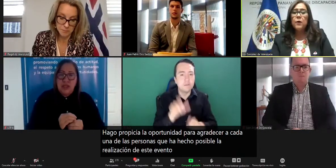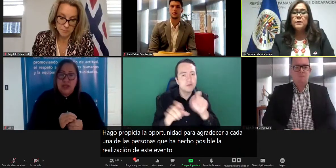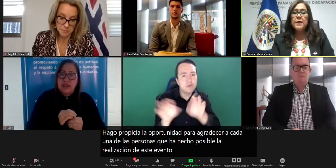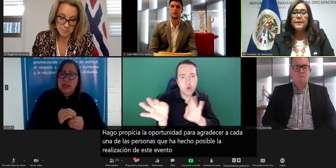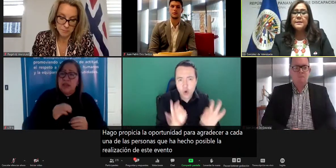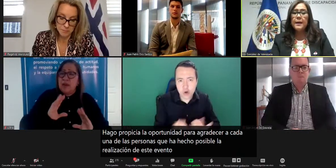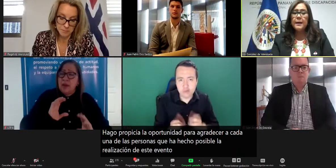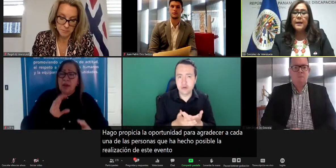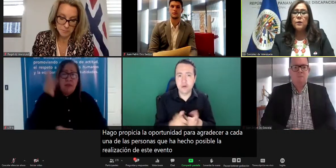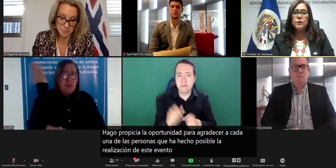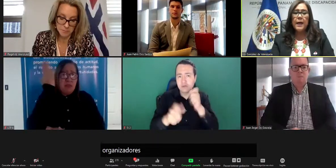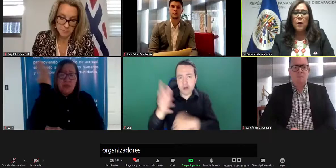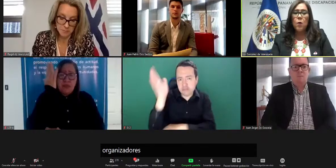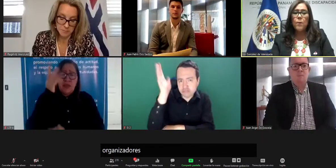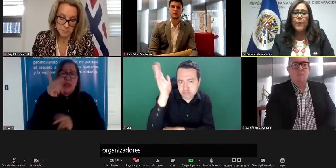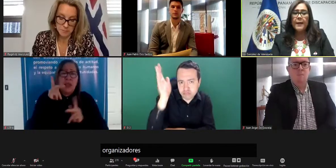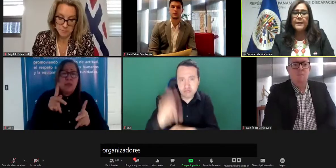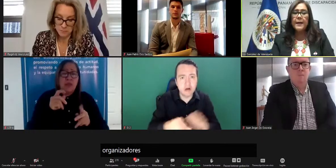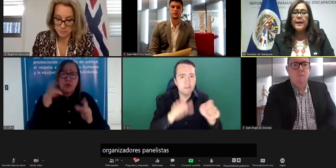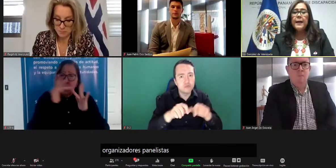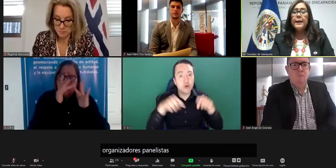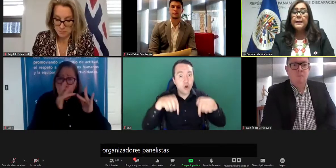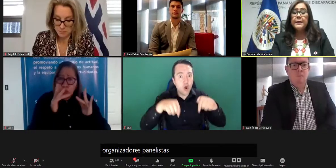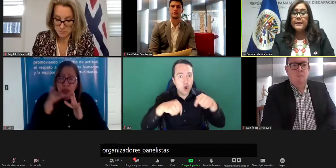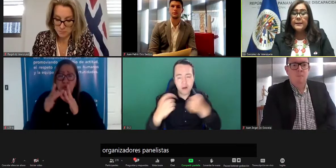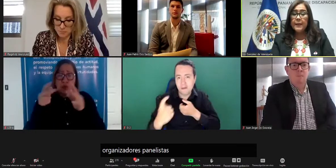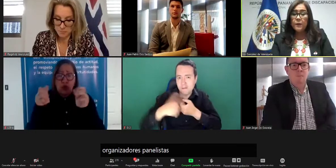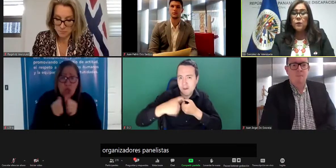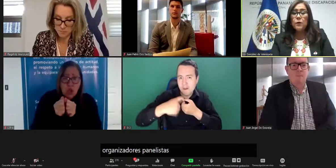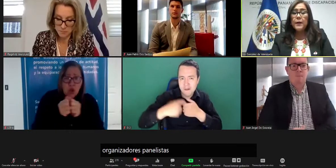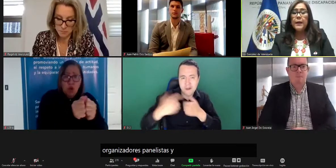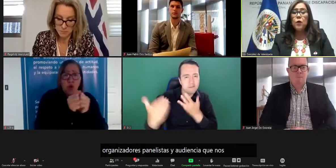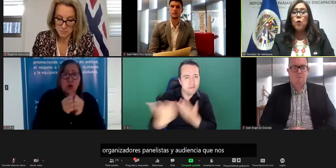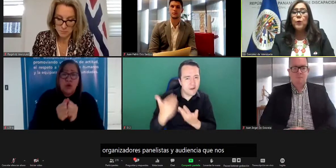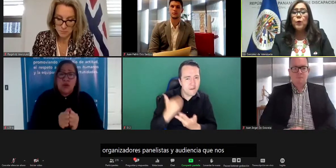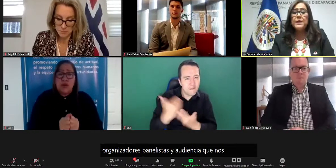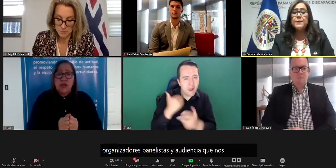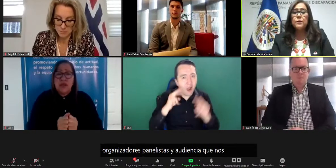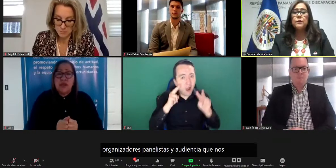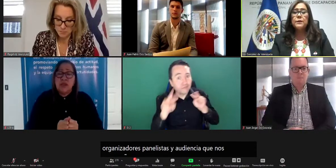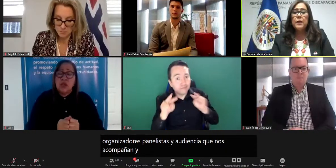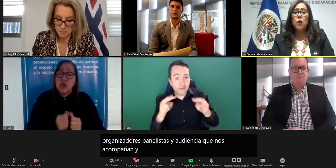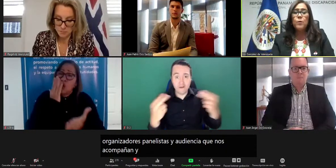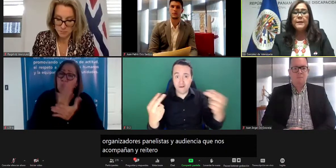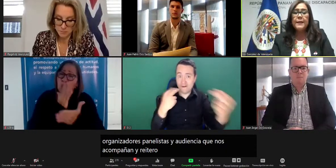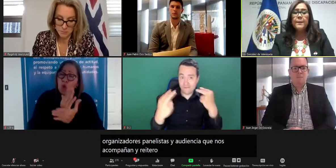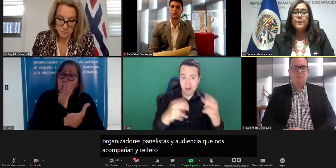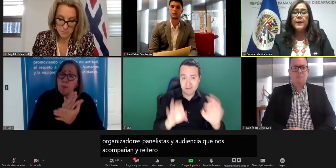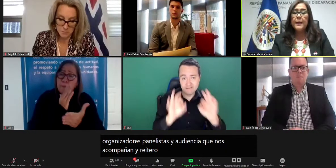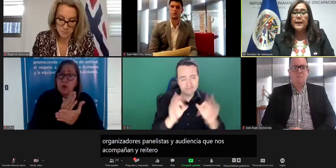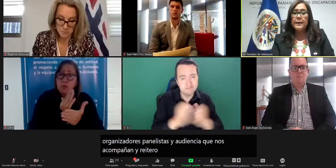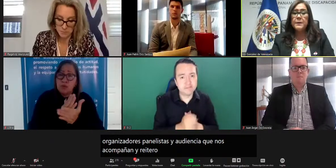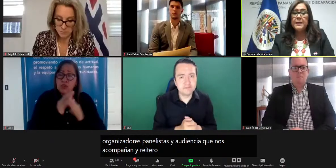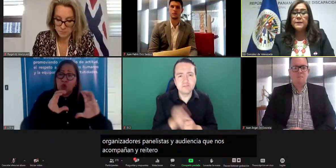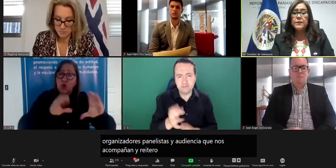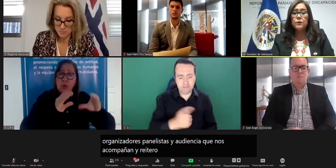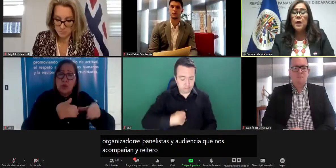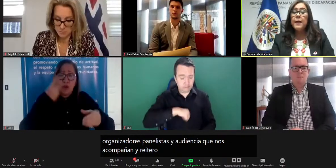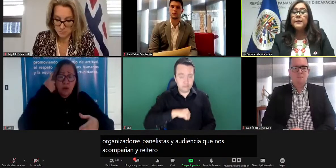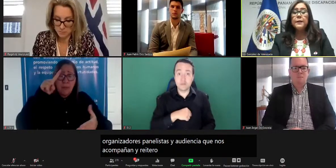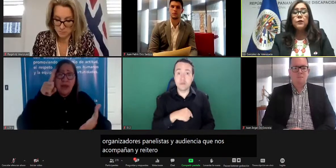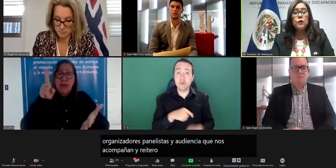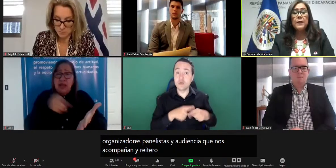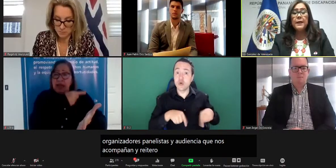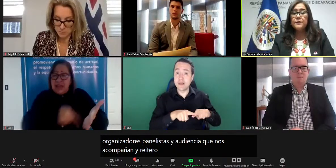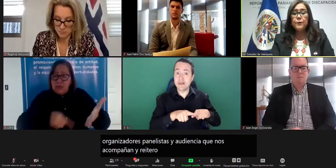organizers panelists and audiences here with us today and i reiterate the commitment of